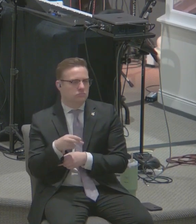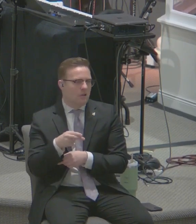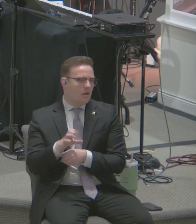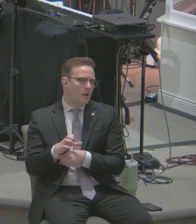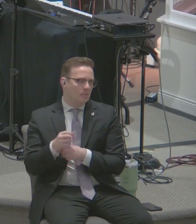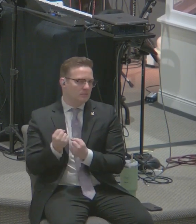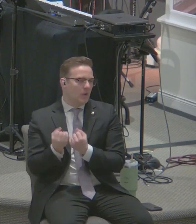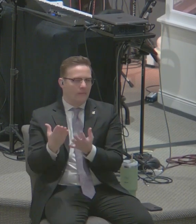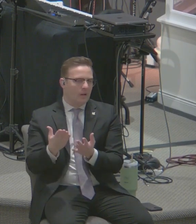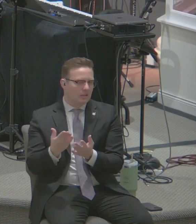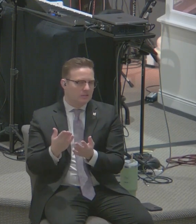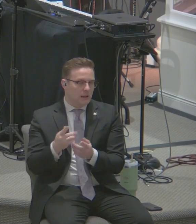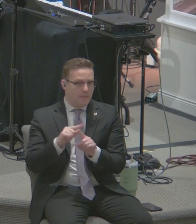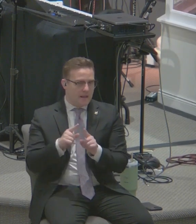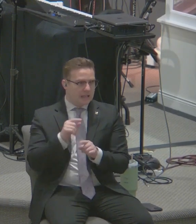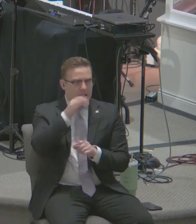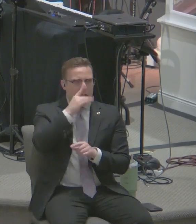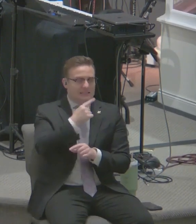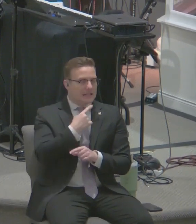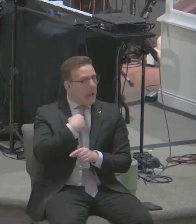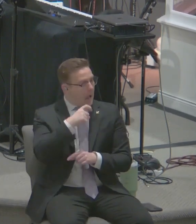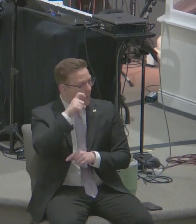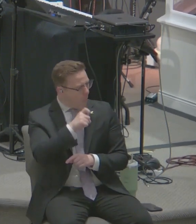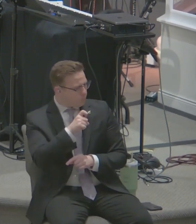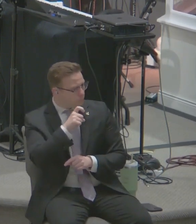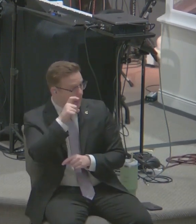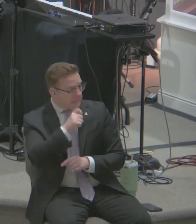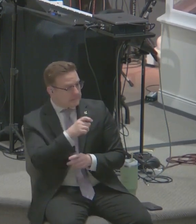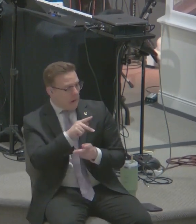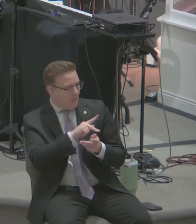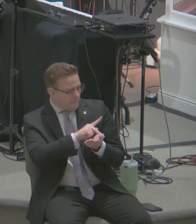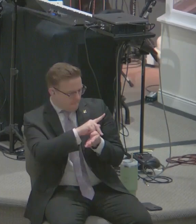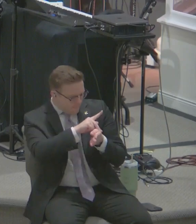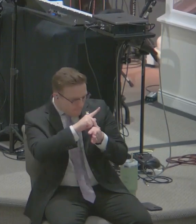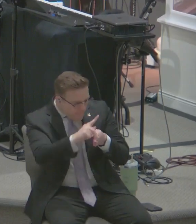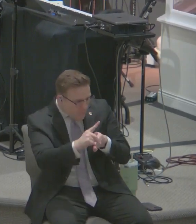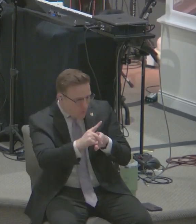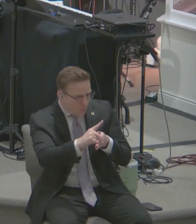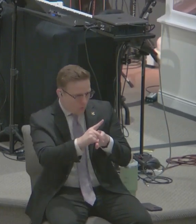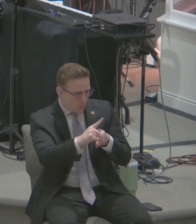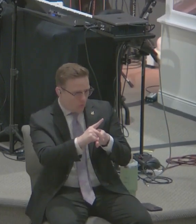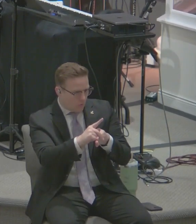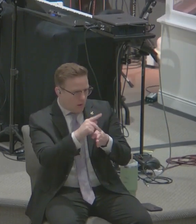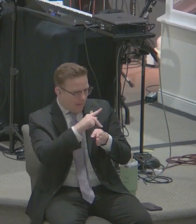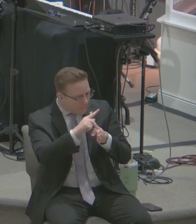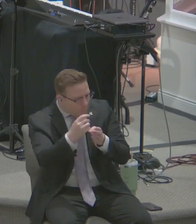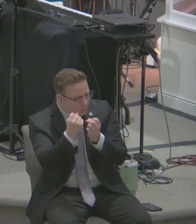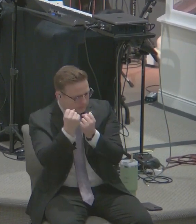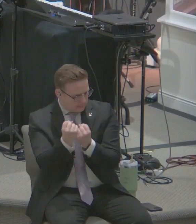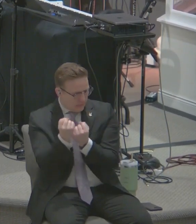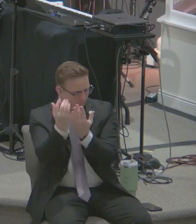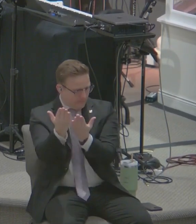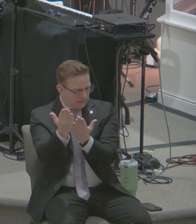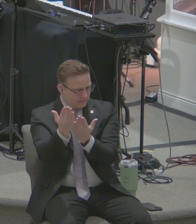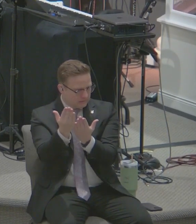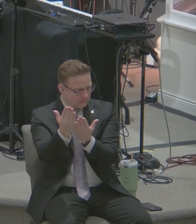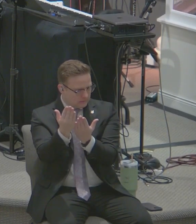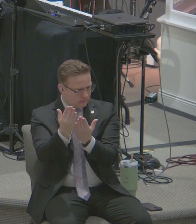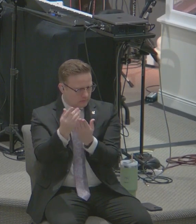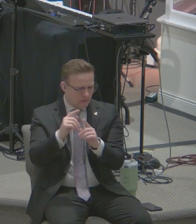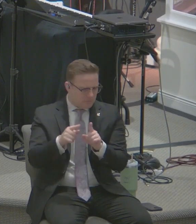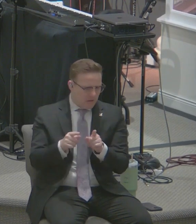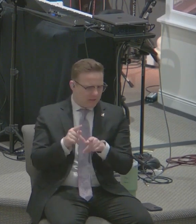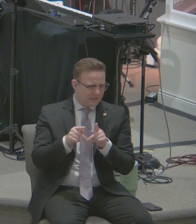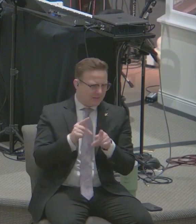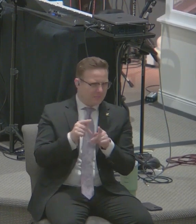temple so that they could be enriched. And that's why God prophesied through